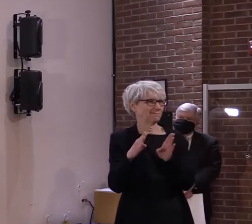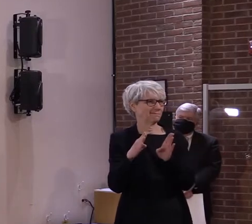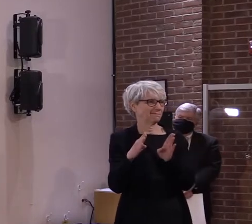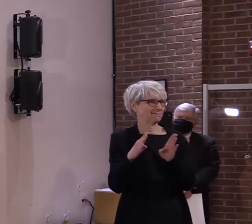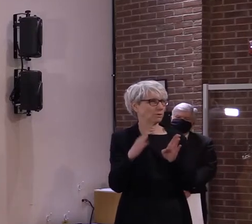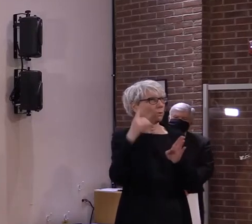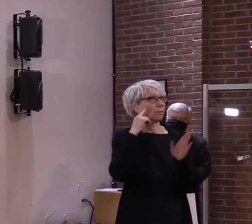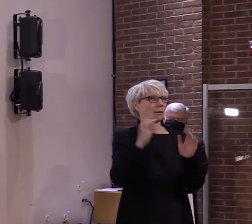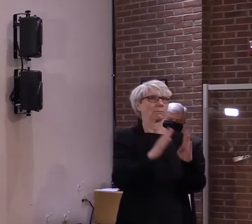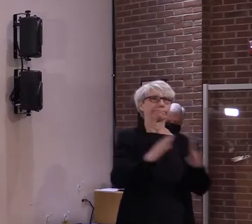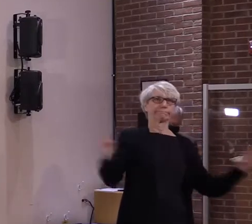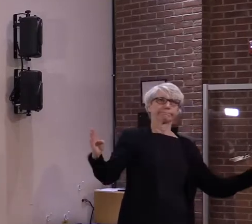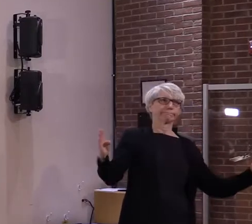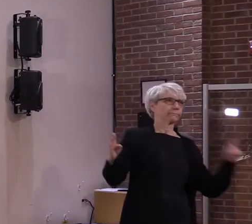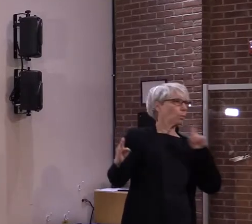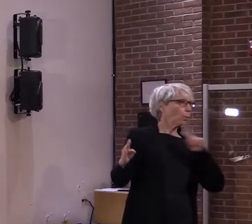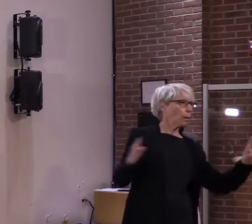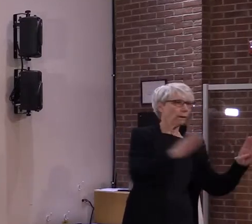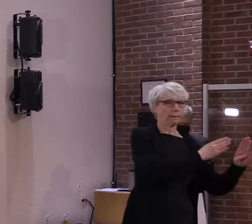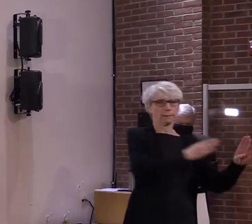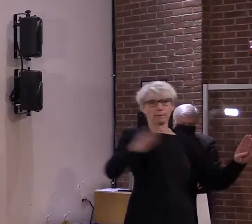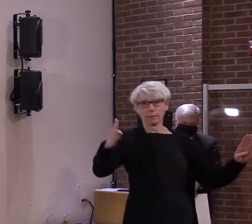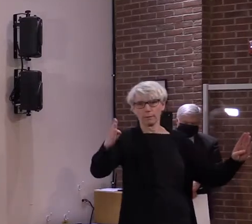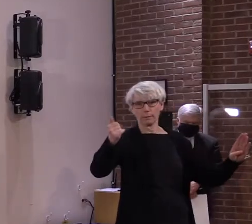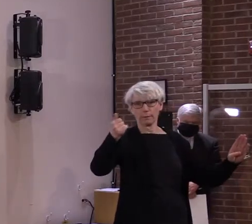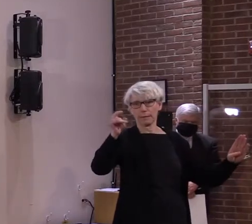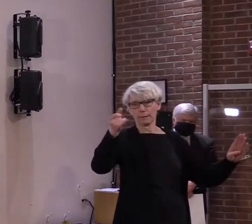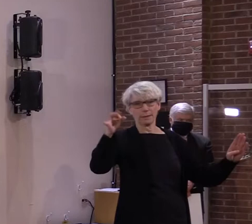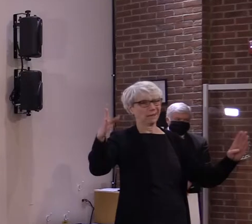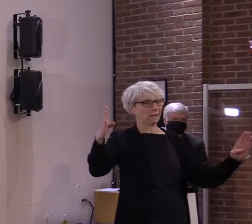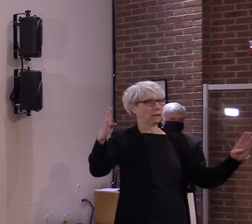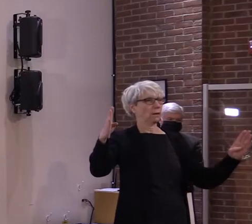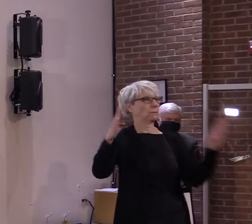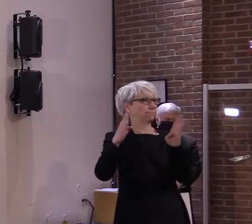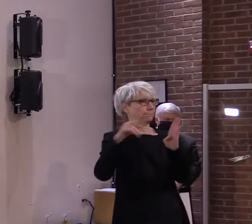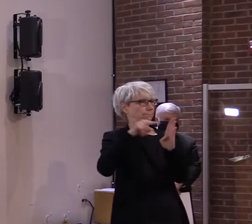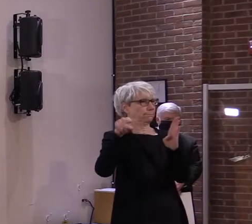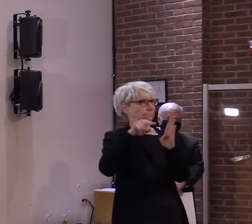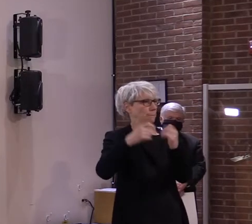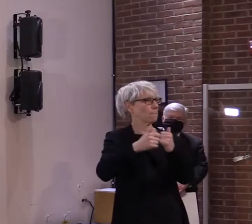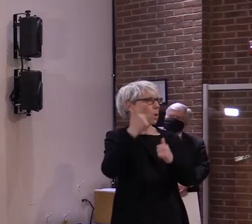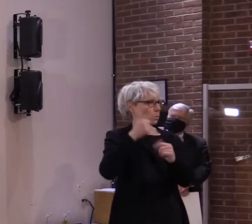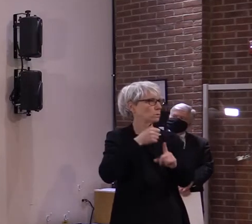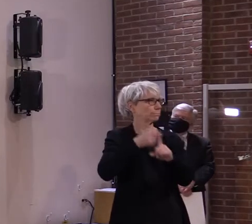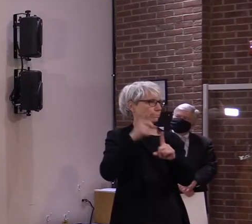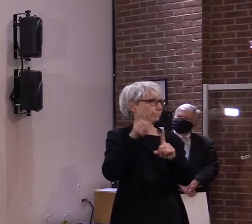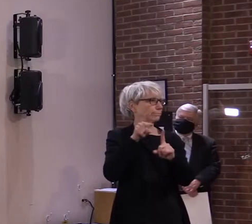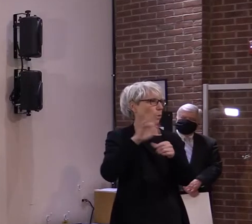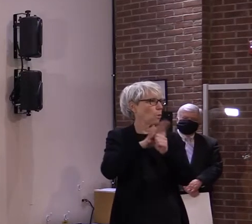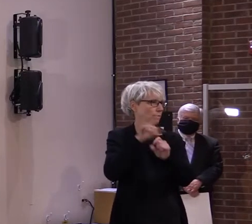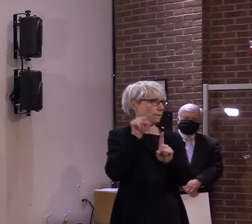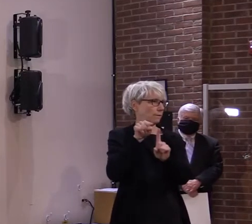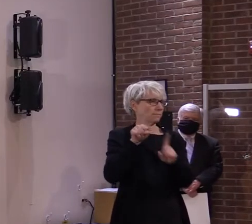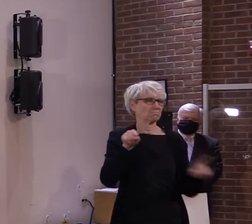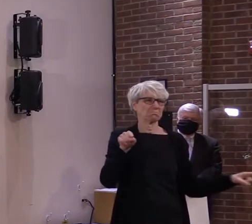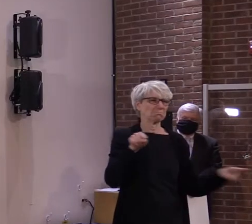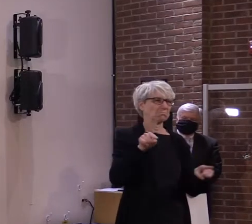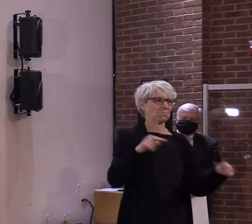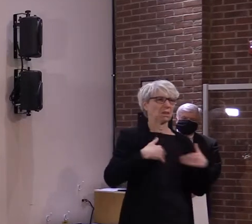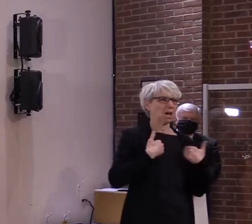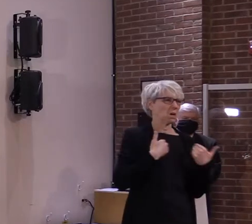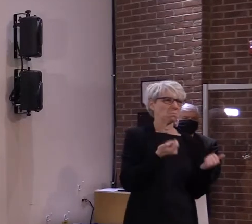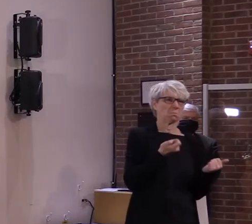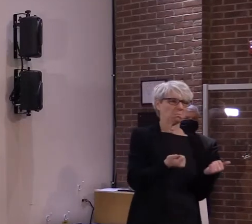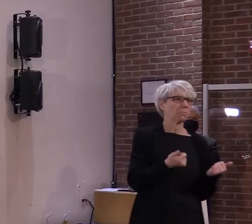to high teens. They're in the higher teen range. Okay. But I'd have to go back and look